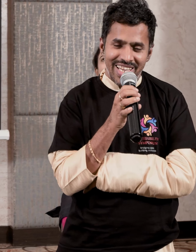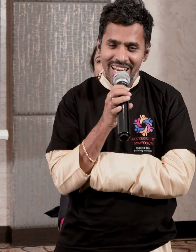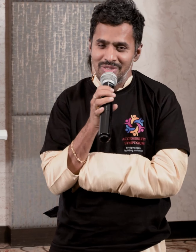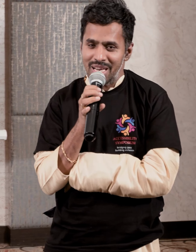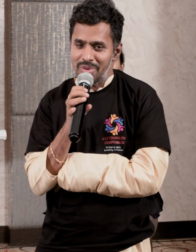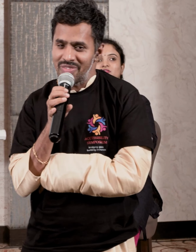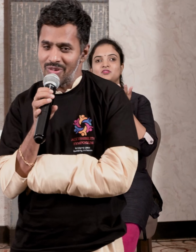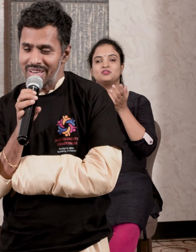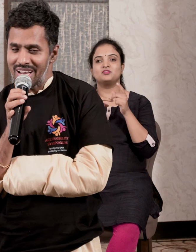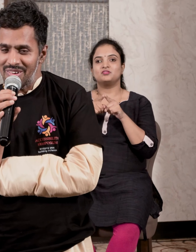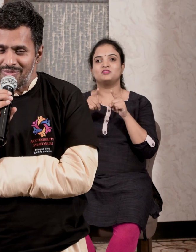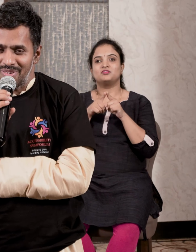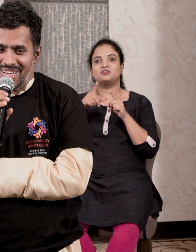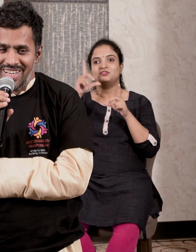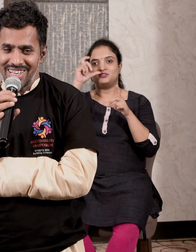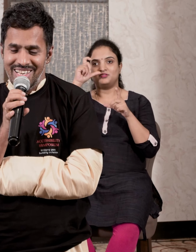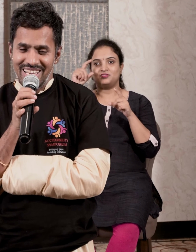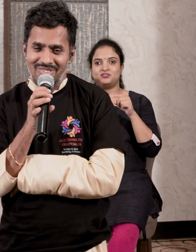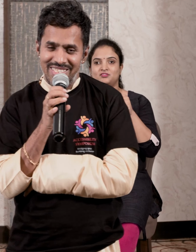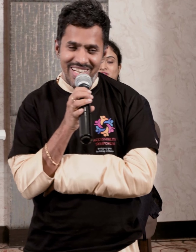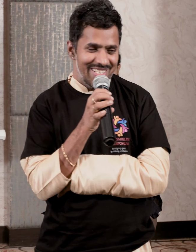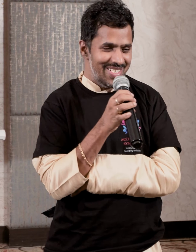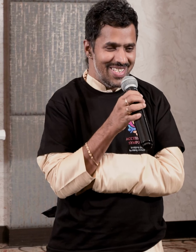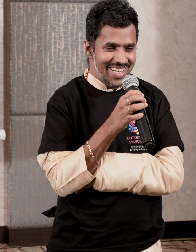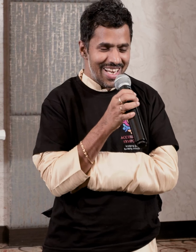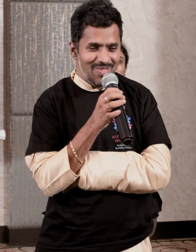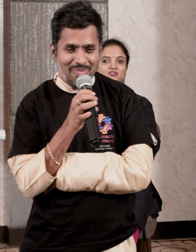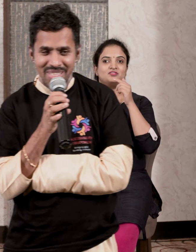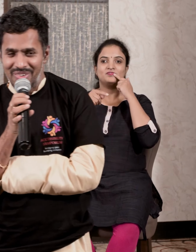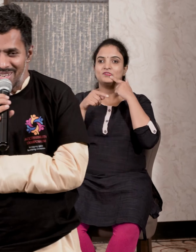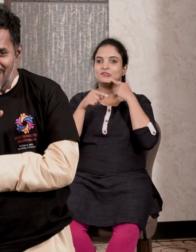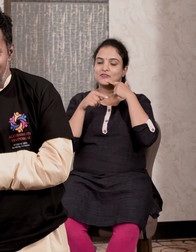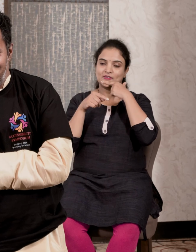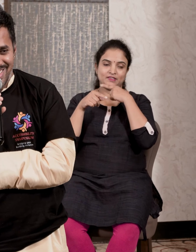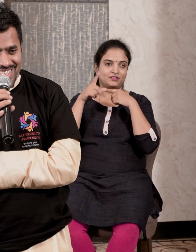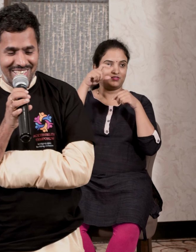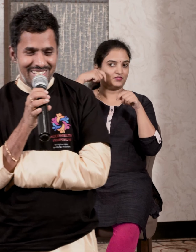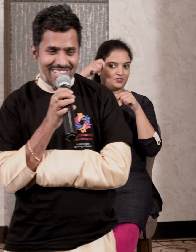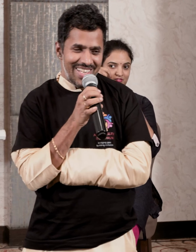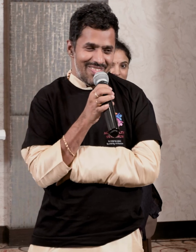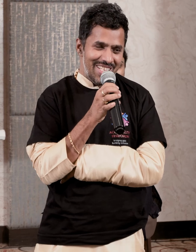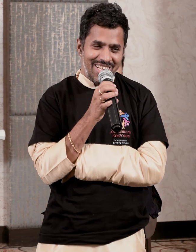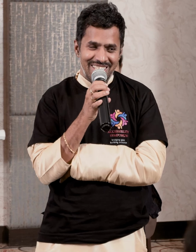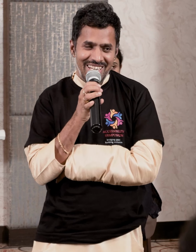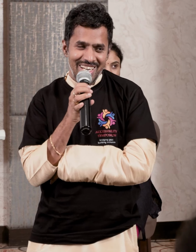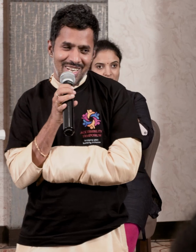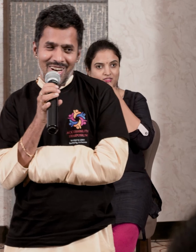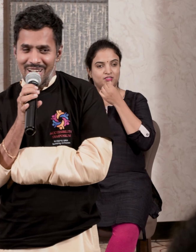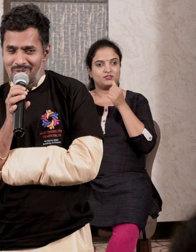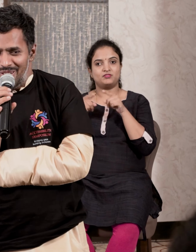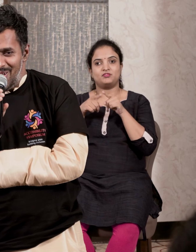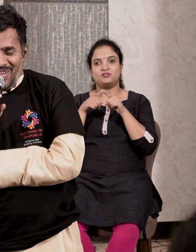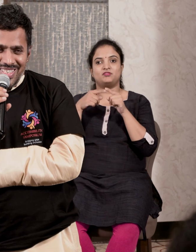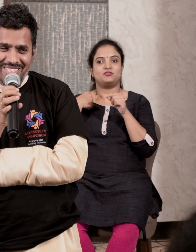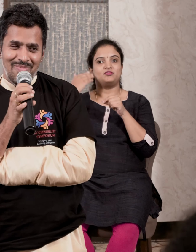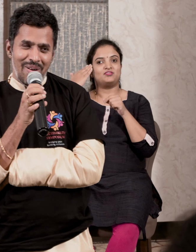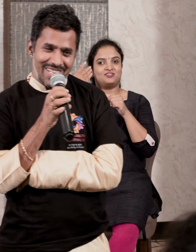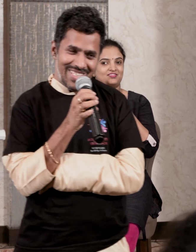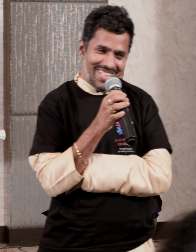Rakesh, can you send me the photograph of XYZ? Can you send me the video of this? Whether he sent it or not, I don't